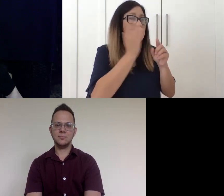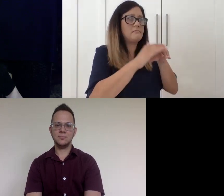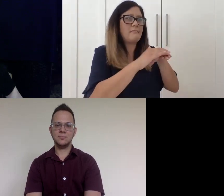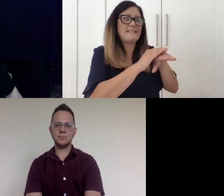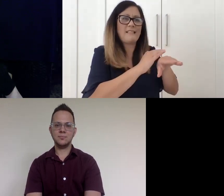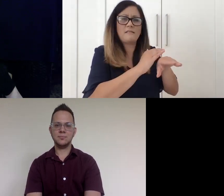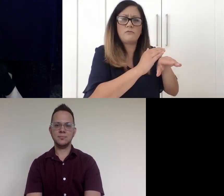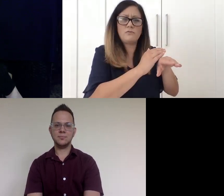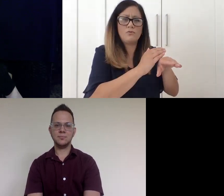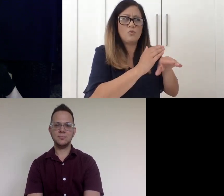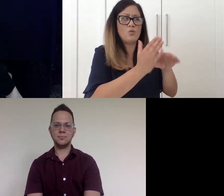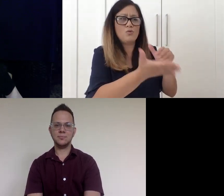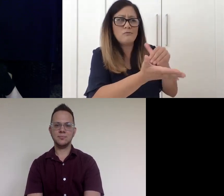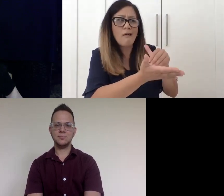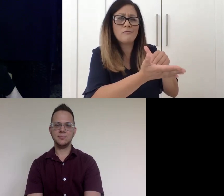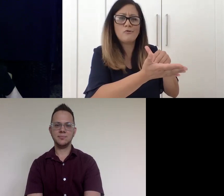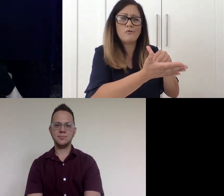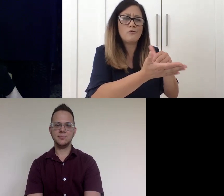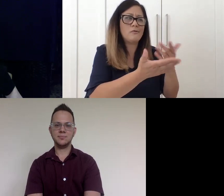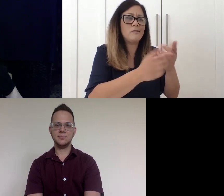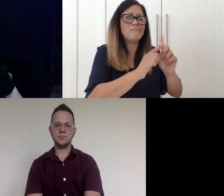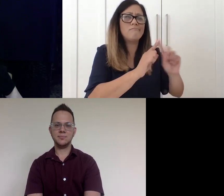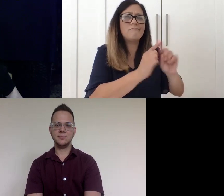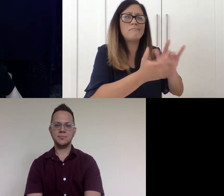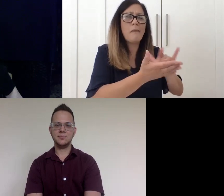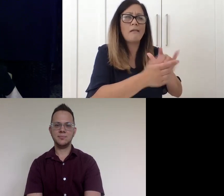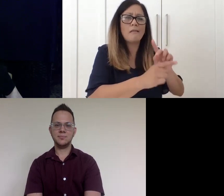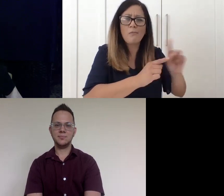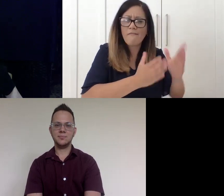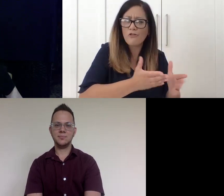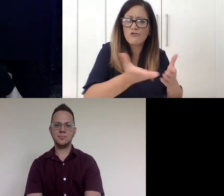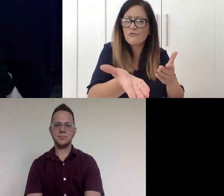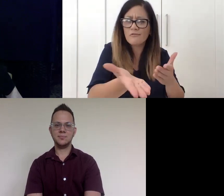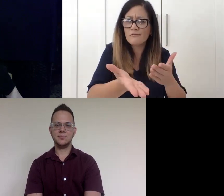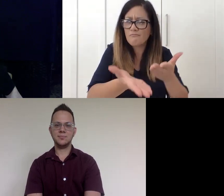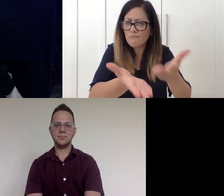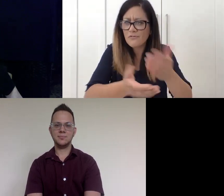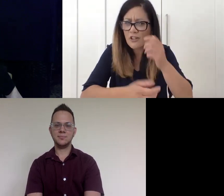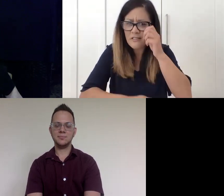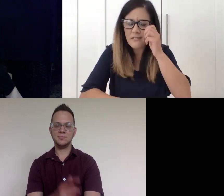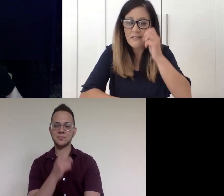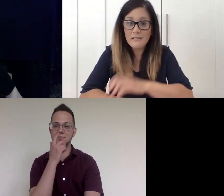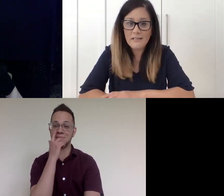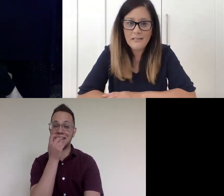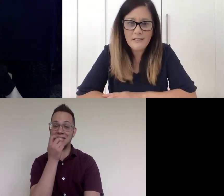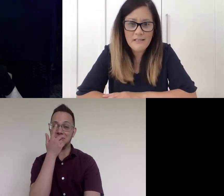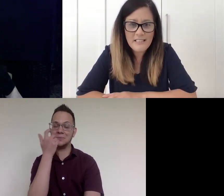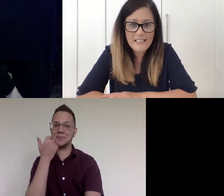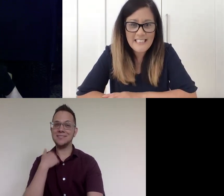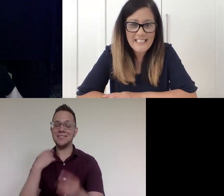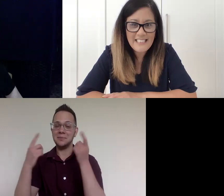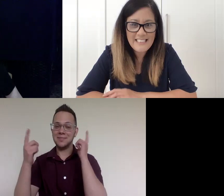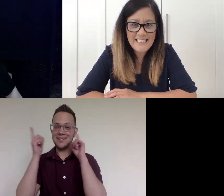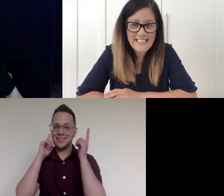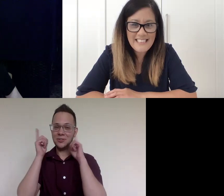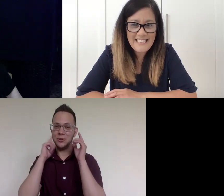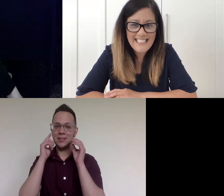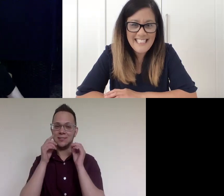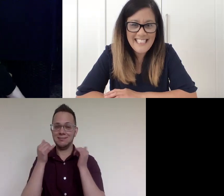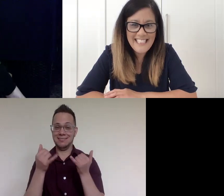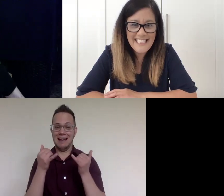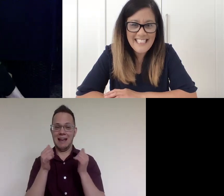And how do you help people get access to doctors and other medical professionals? What suggestions do you